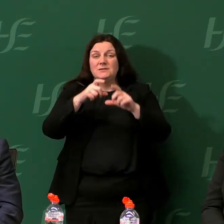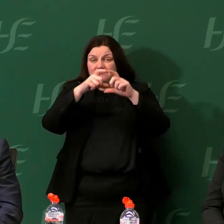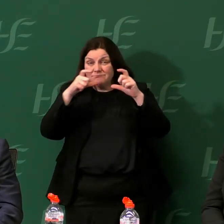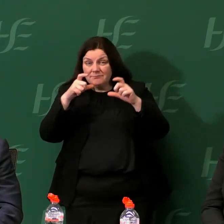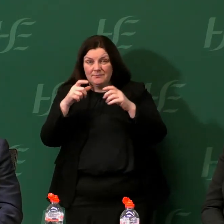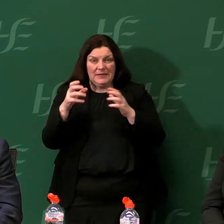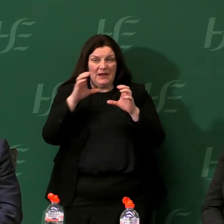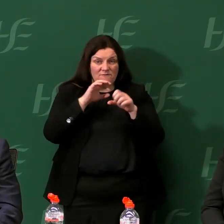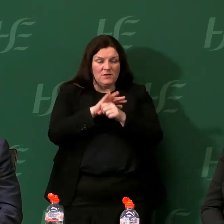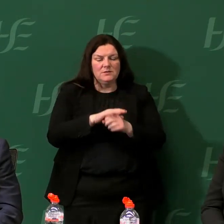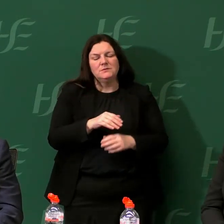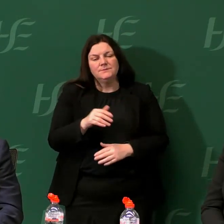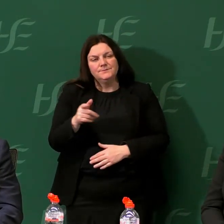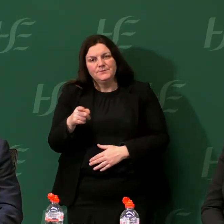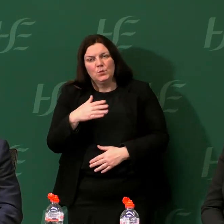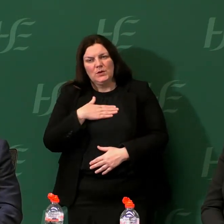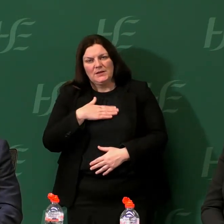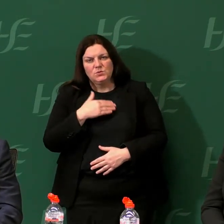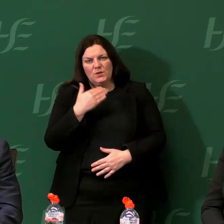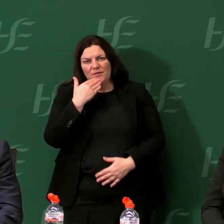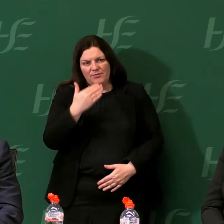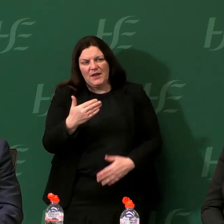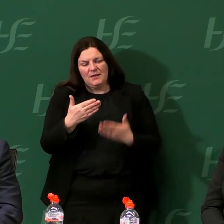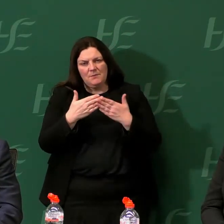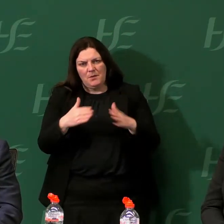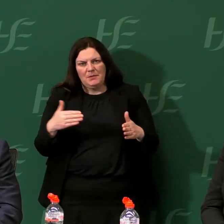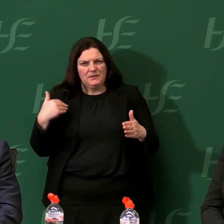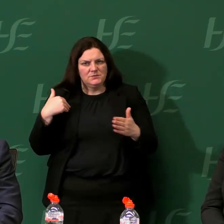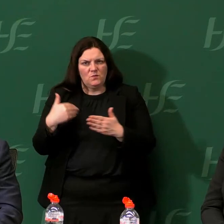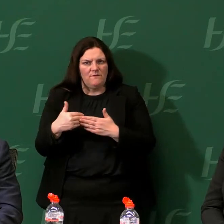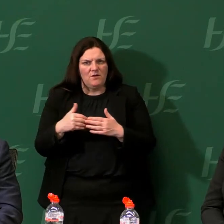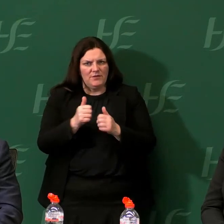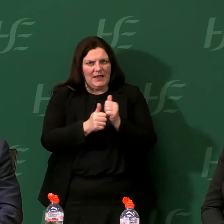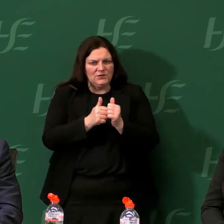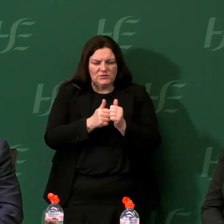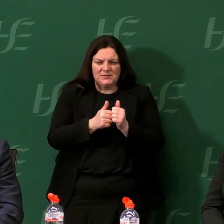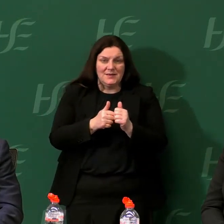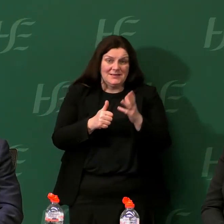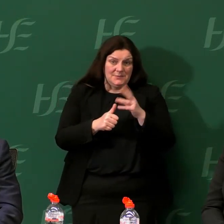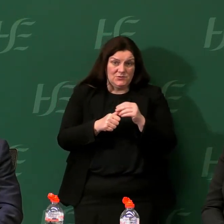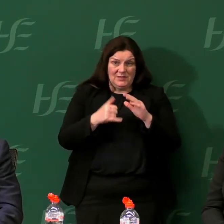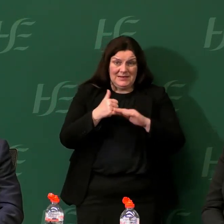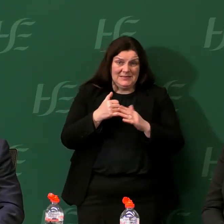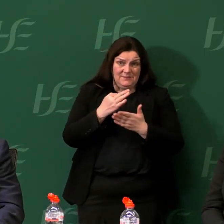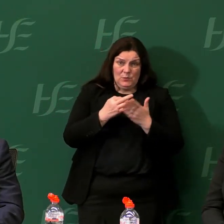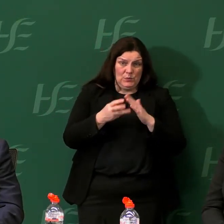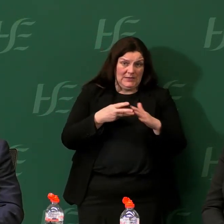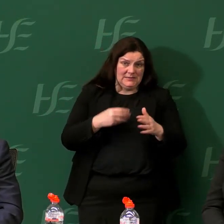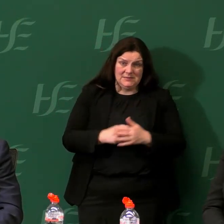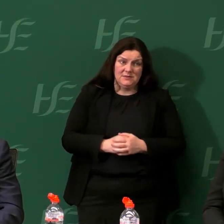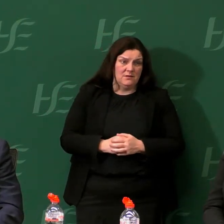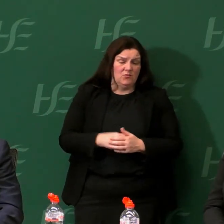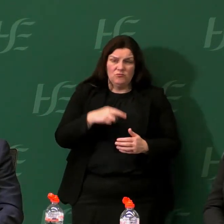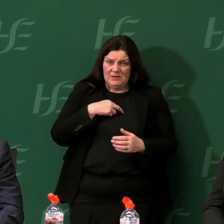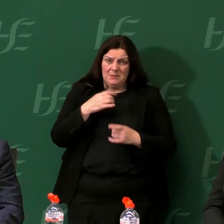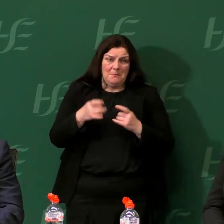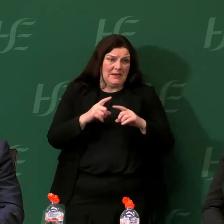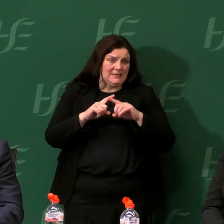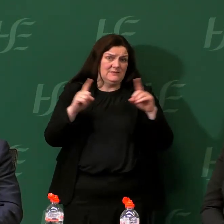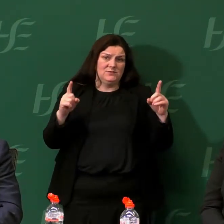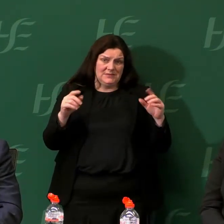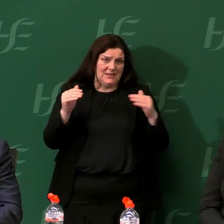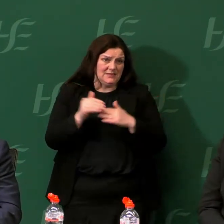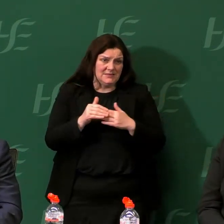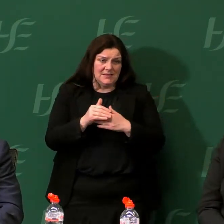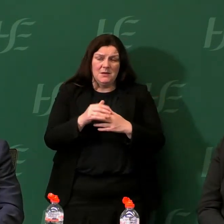working. Yeah, we'd like to publicly thank the public for the actions that they've taken, particularly over the past couple of weeks. They make a real difference, and they've made a